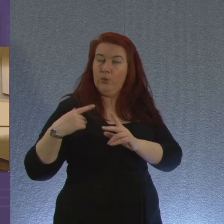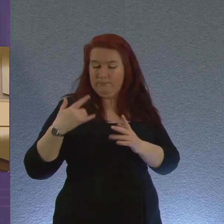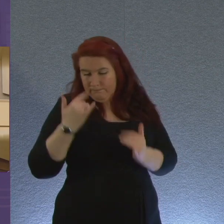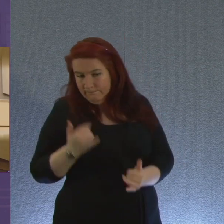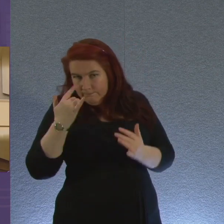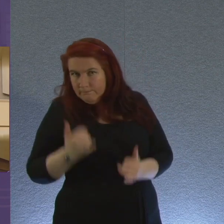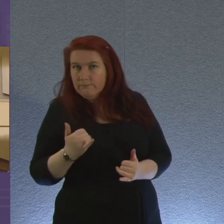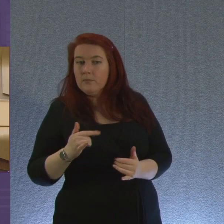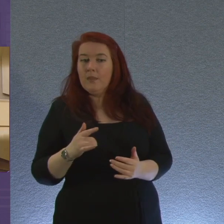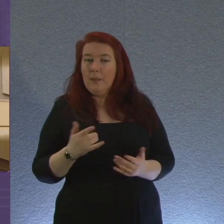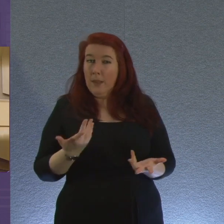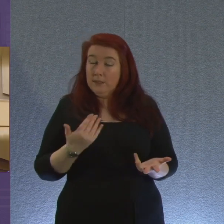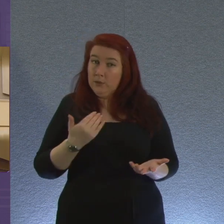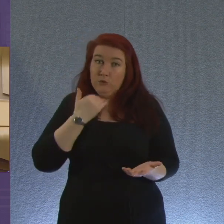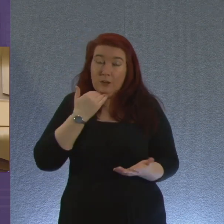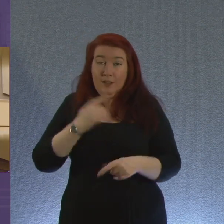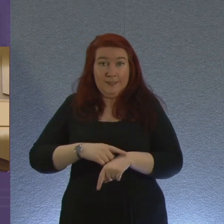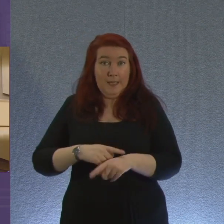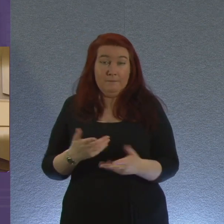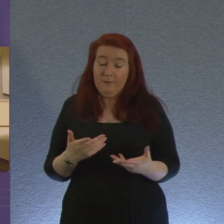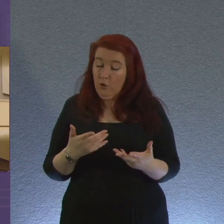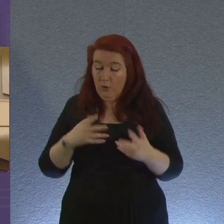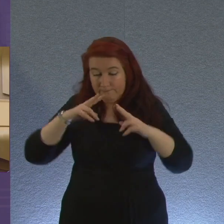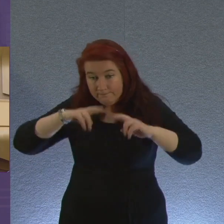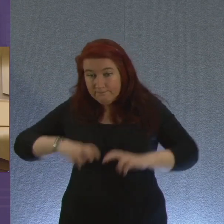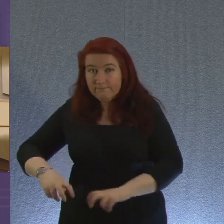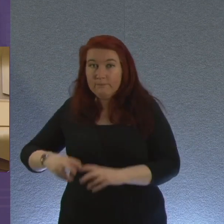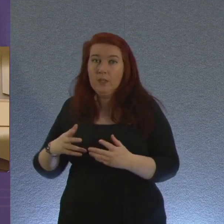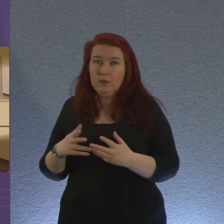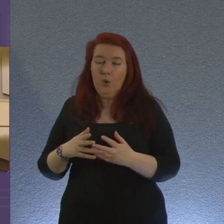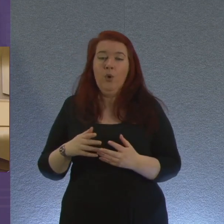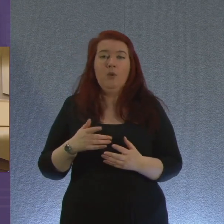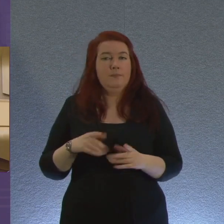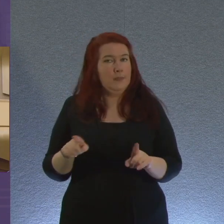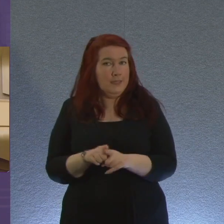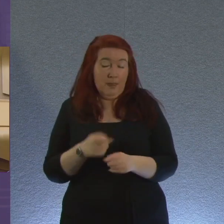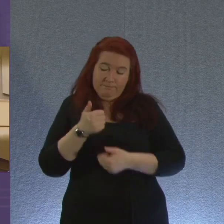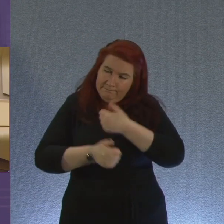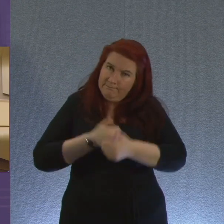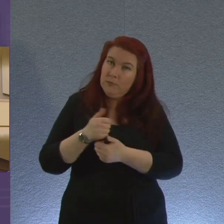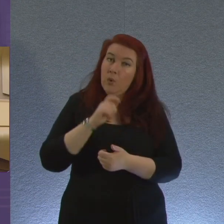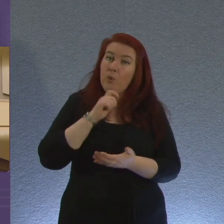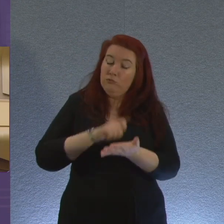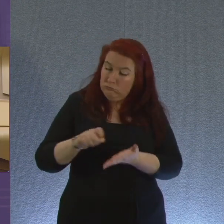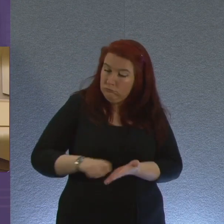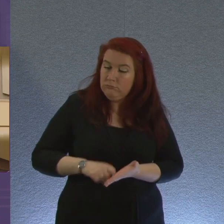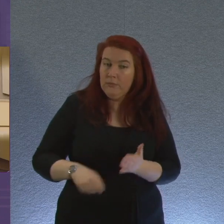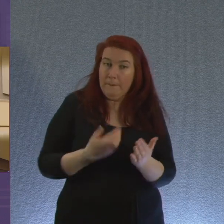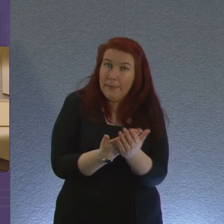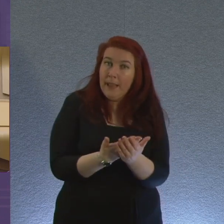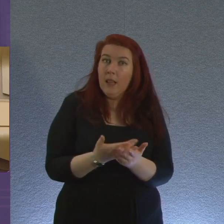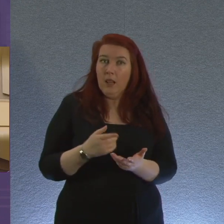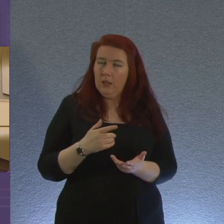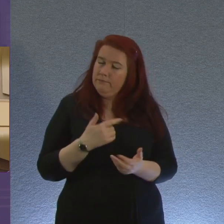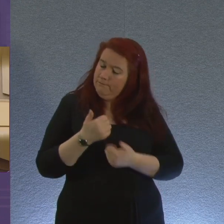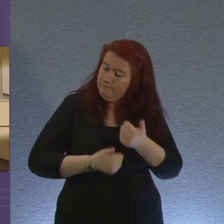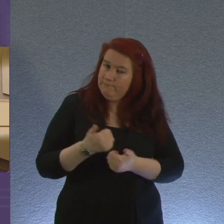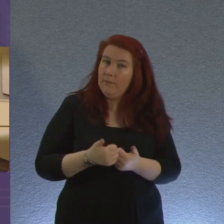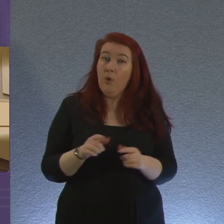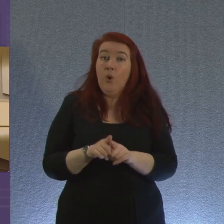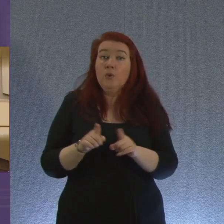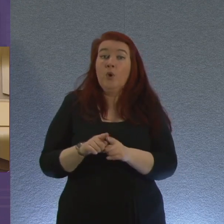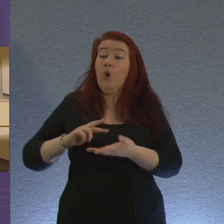scrutiny of this bill. I'd like to join Murdo Fraser in commending the drafters and government officials who've been involved in this work, and all the organisations as well who've